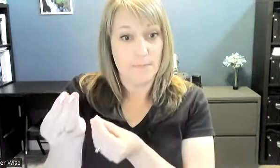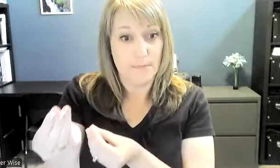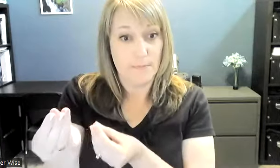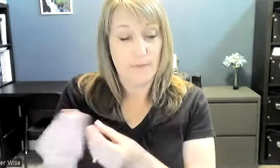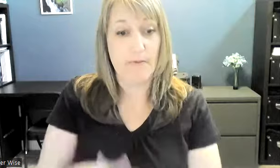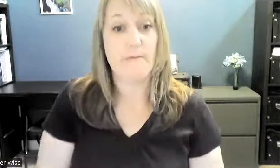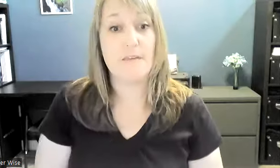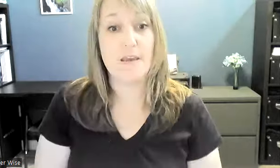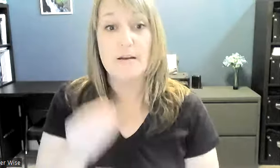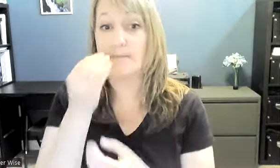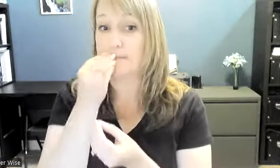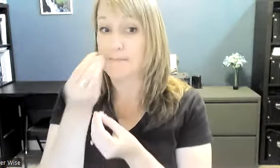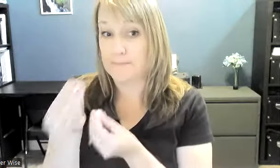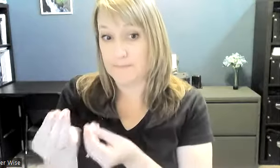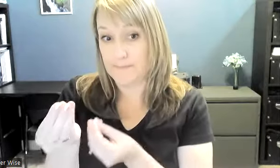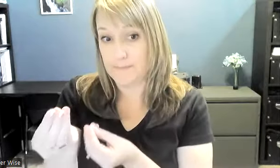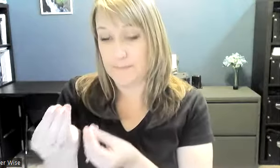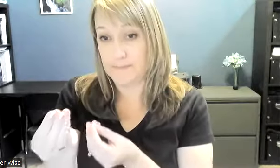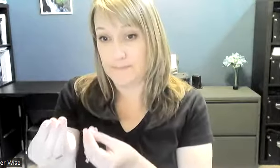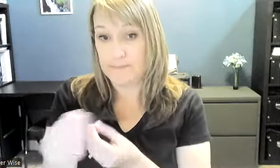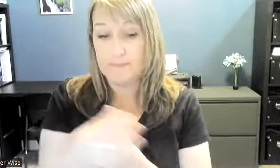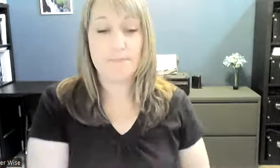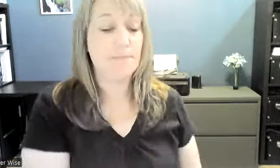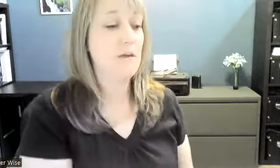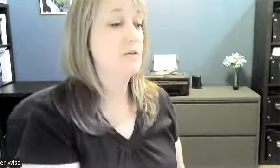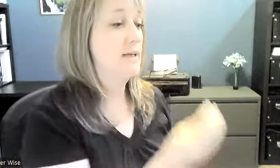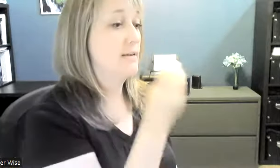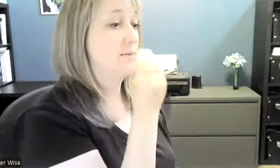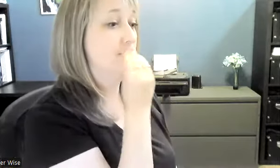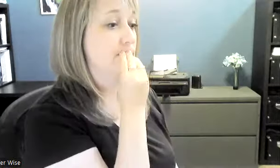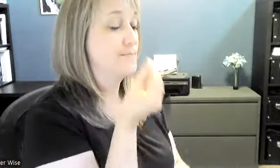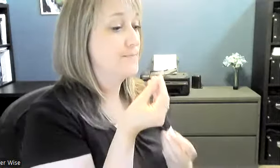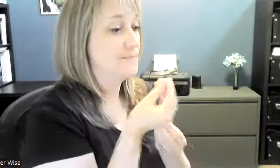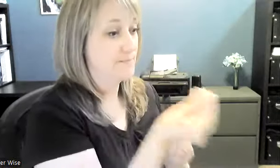feed. I'll do it again this way.